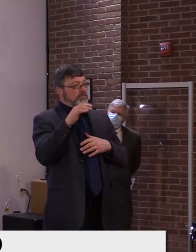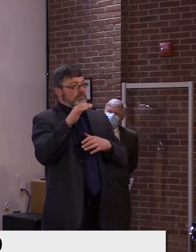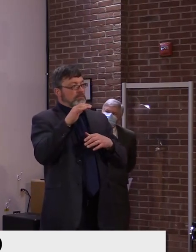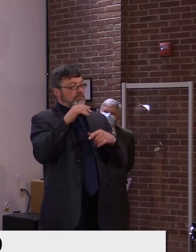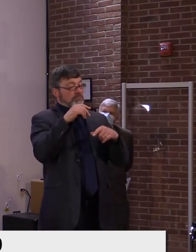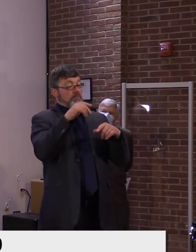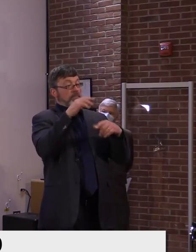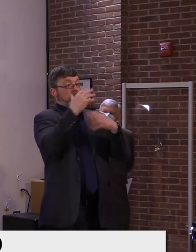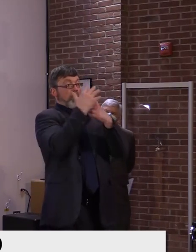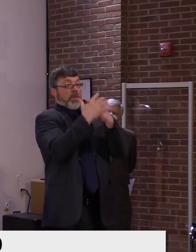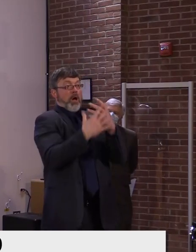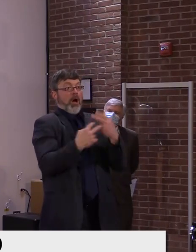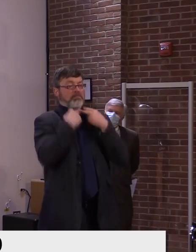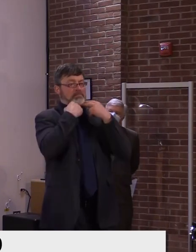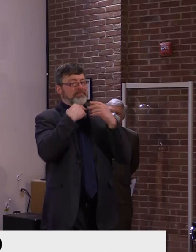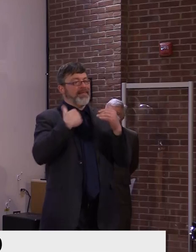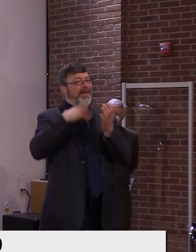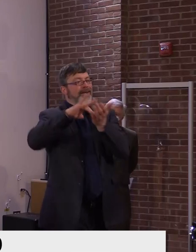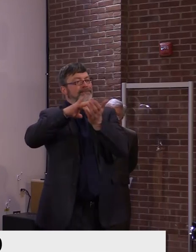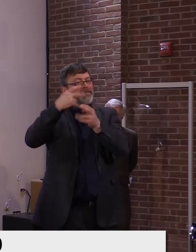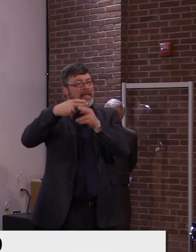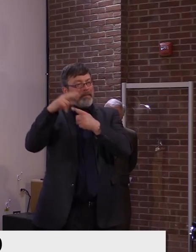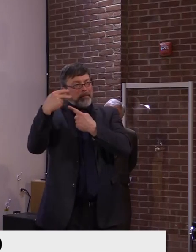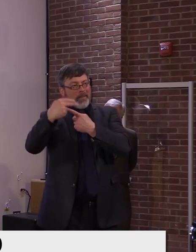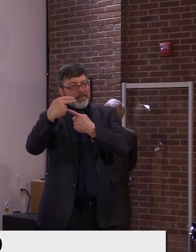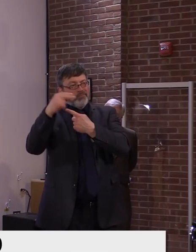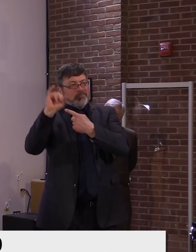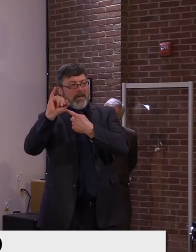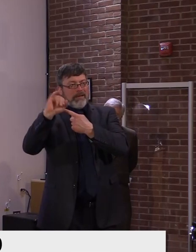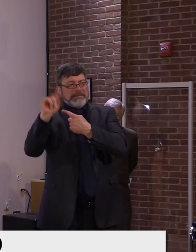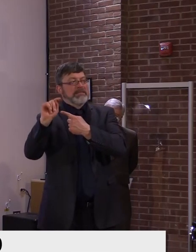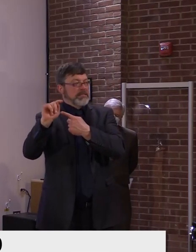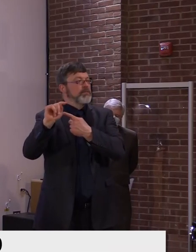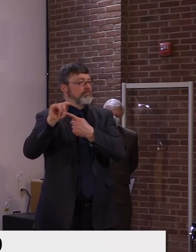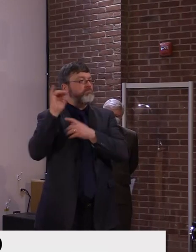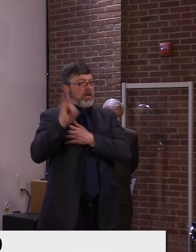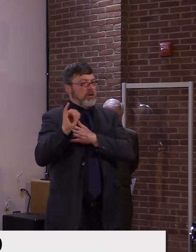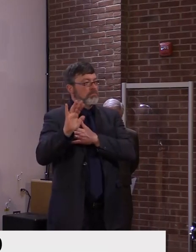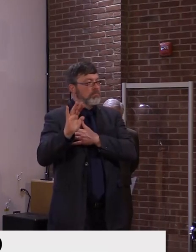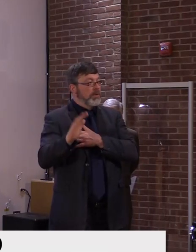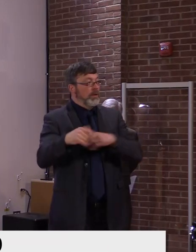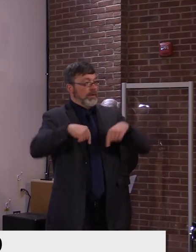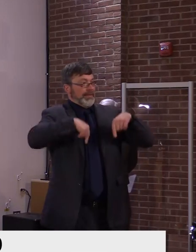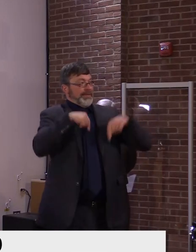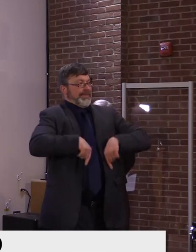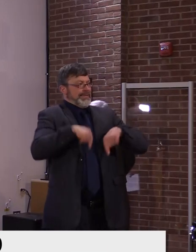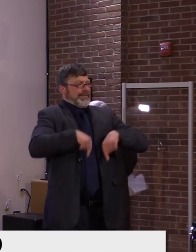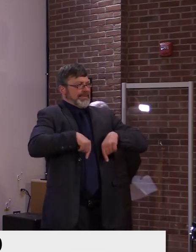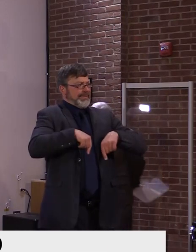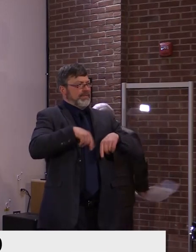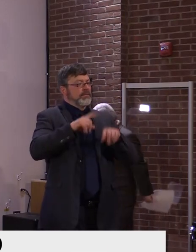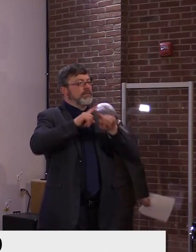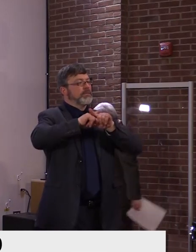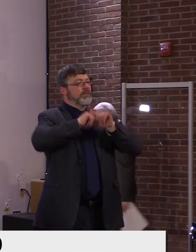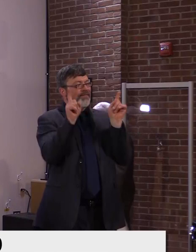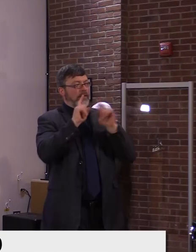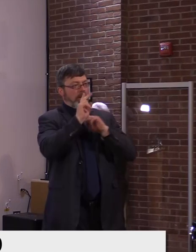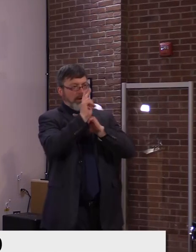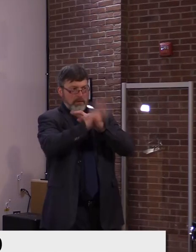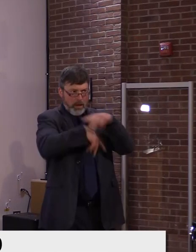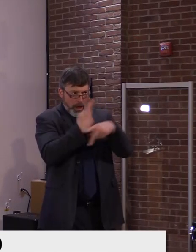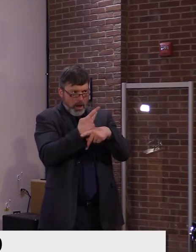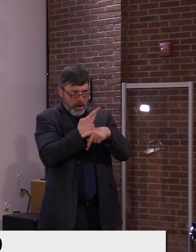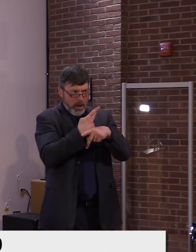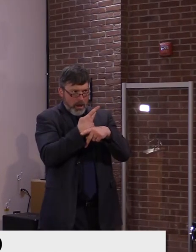thrombotic thrombocytopenia. And the bottom line is, when it's something that unique, I think if they want to take a pause